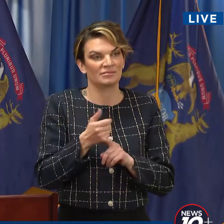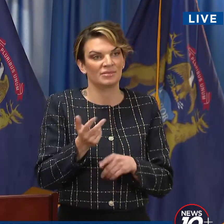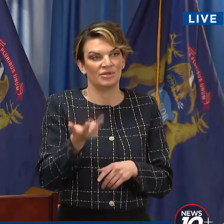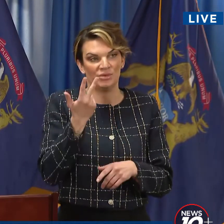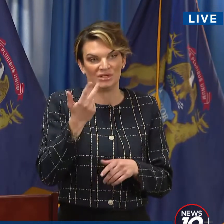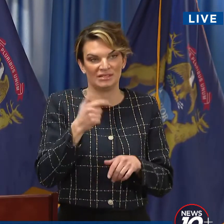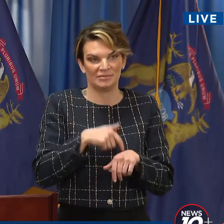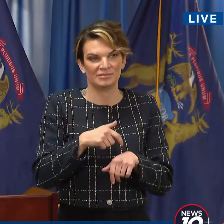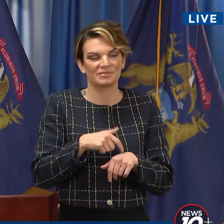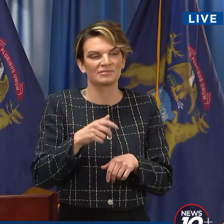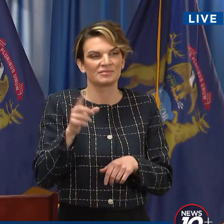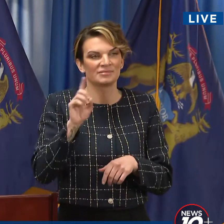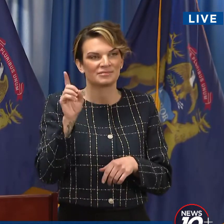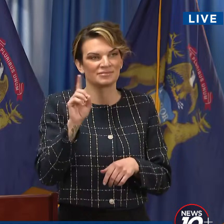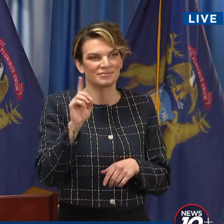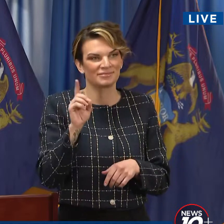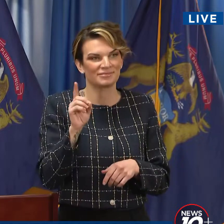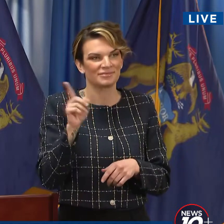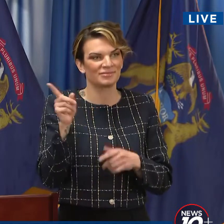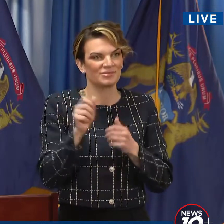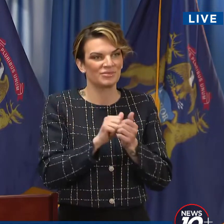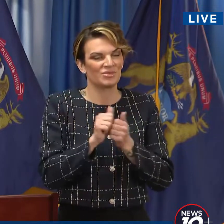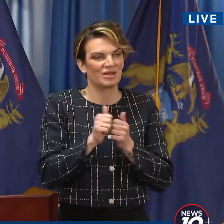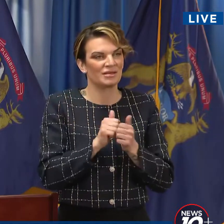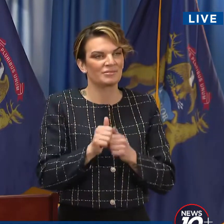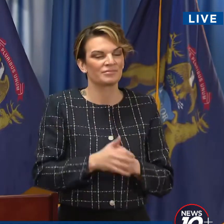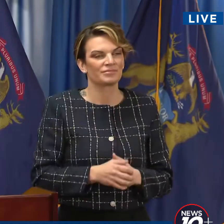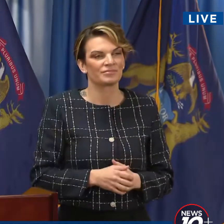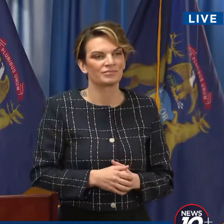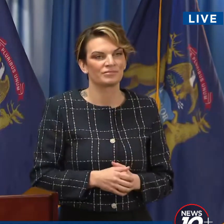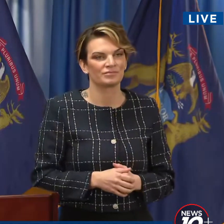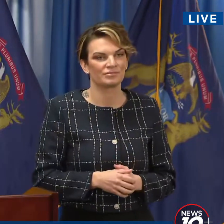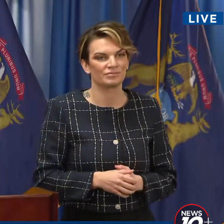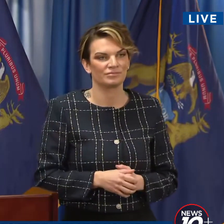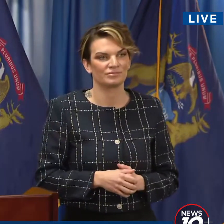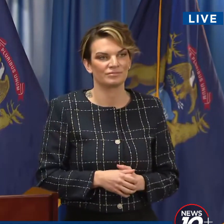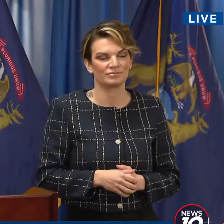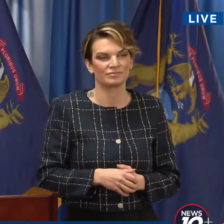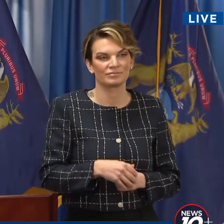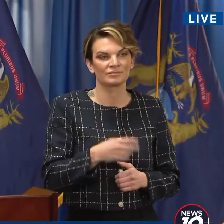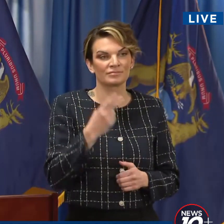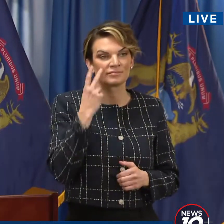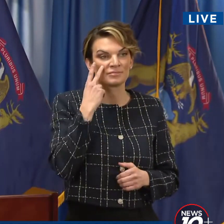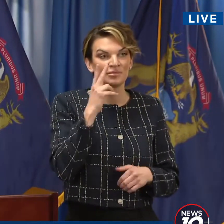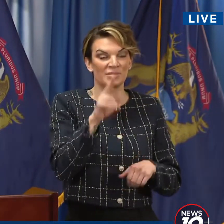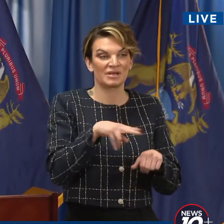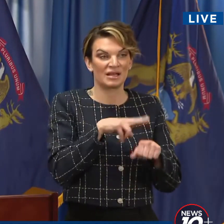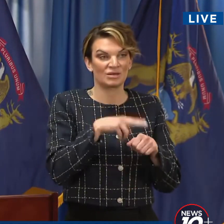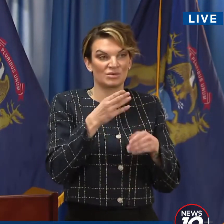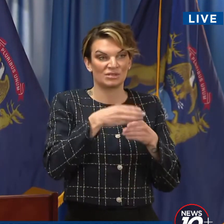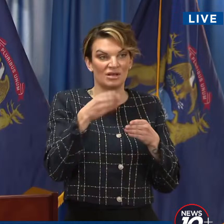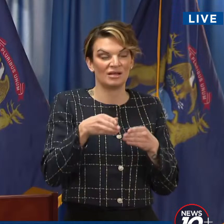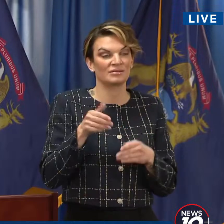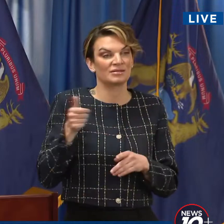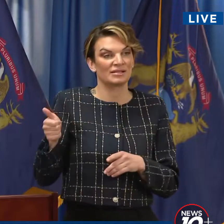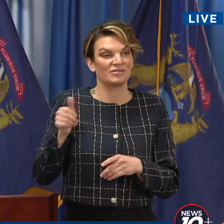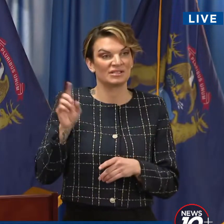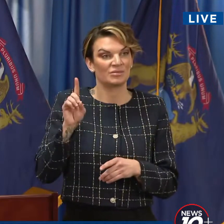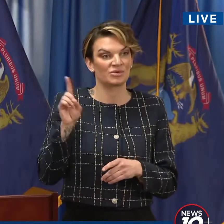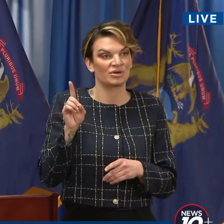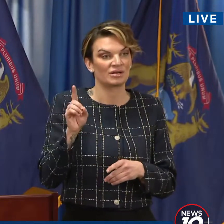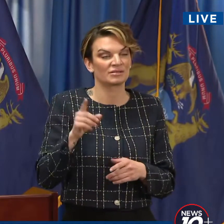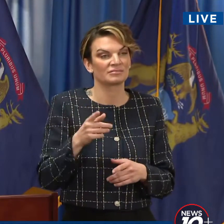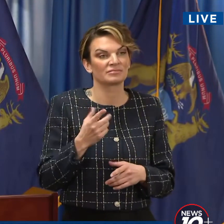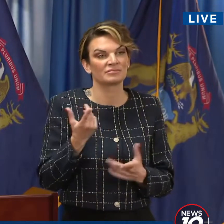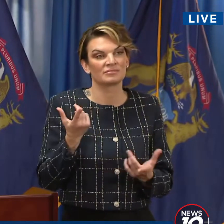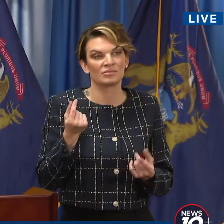times. 3 times, yeah. Looking at the national results, as a Democrat, what